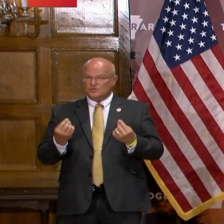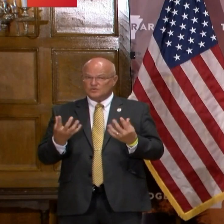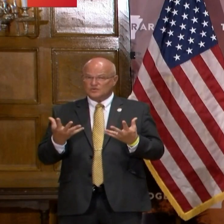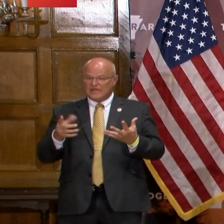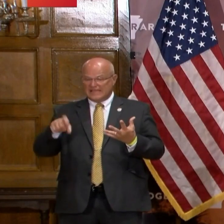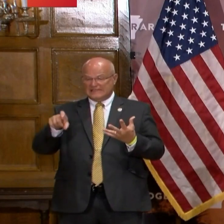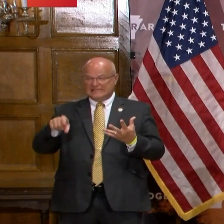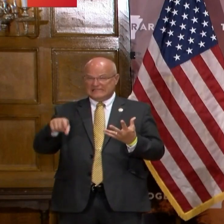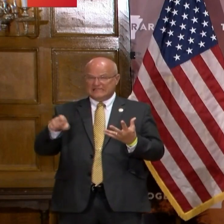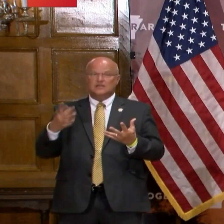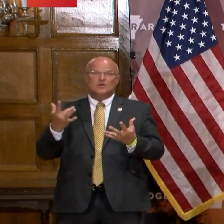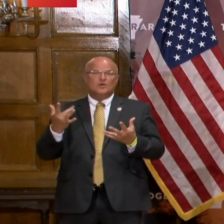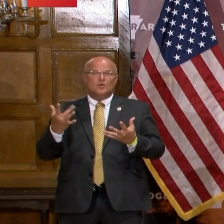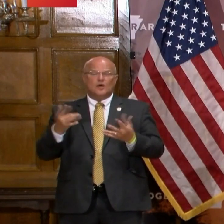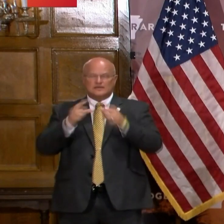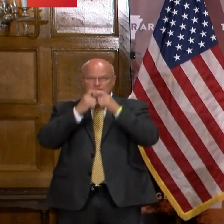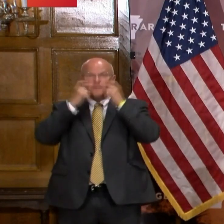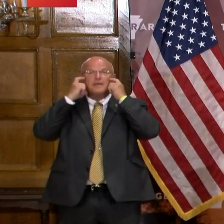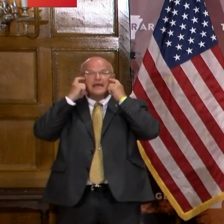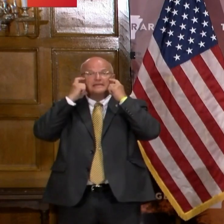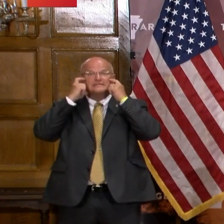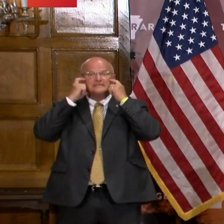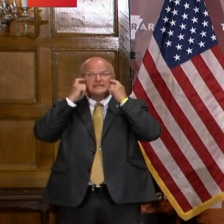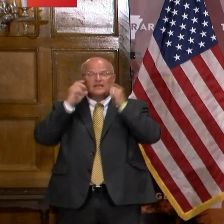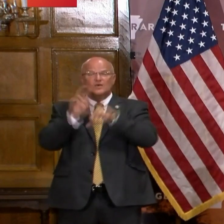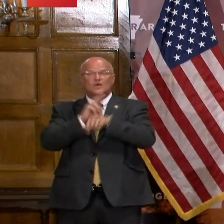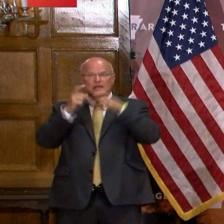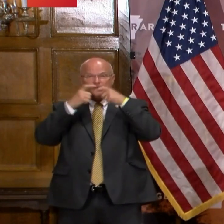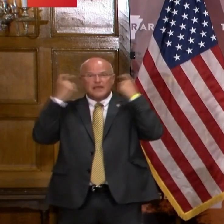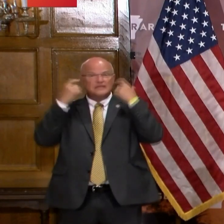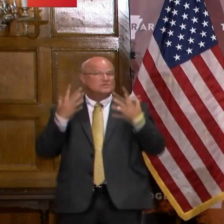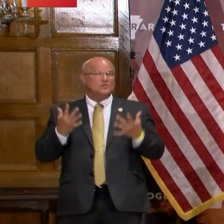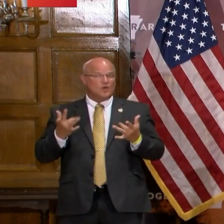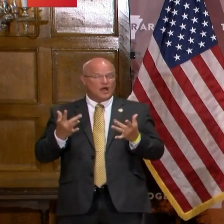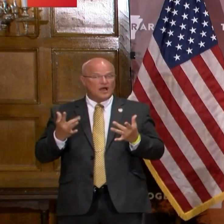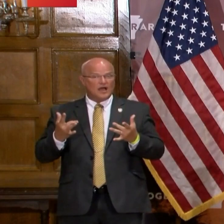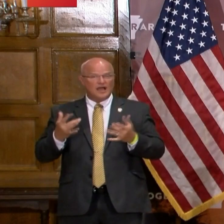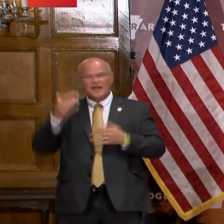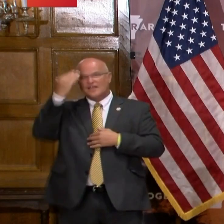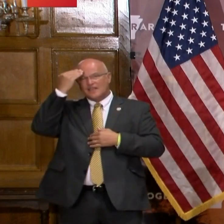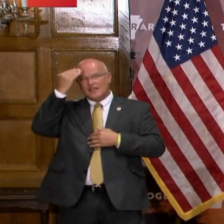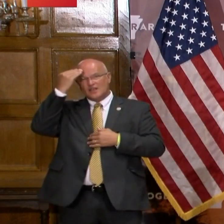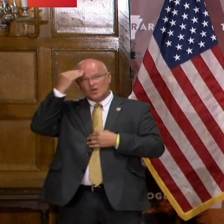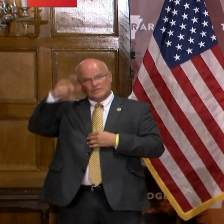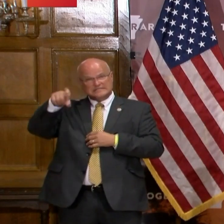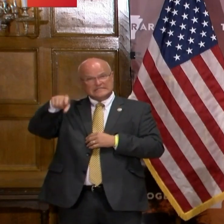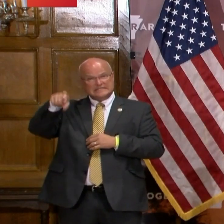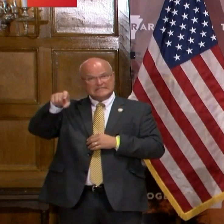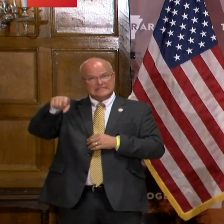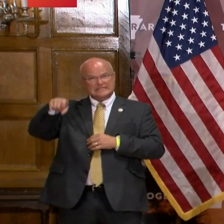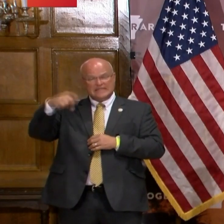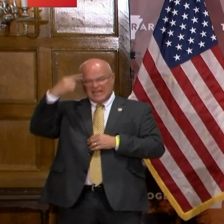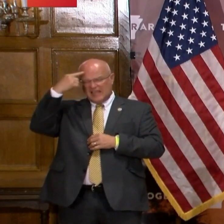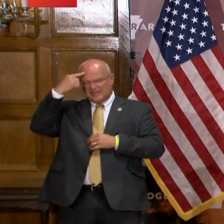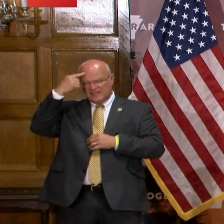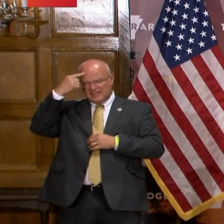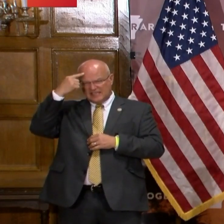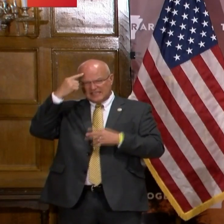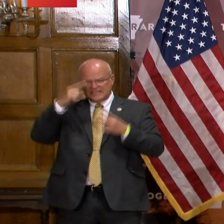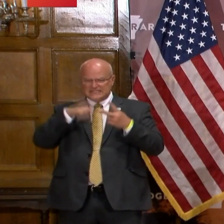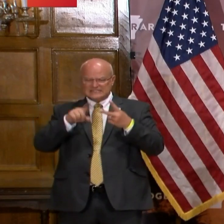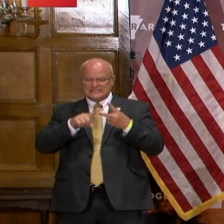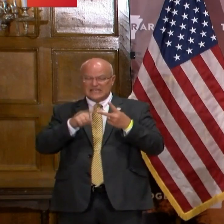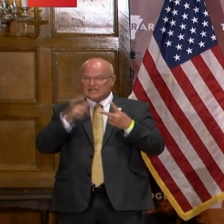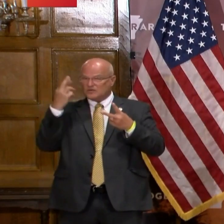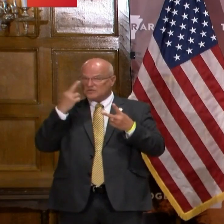it. That's why they're wearing masks. They're wearing masks because they know it is needed. I think the secondary